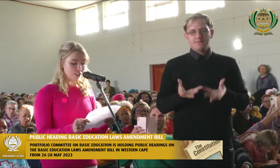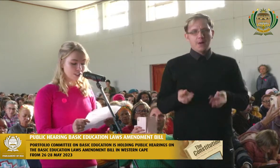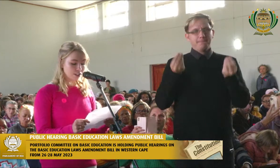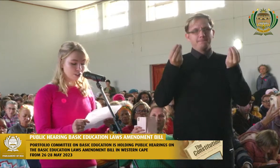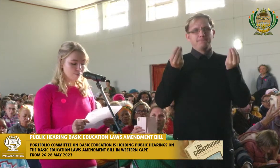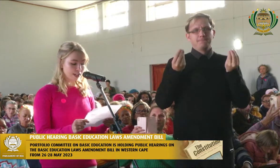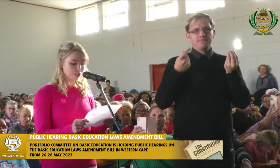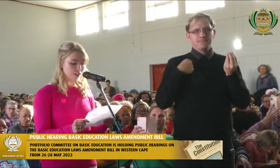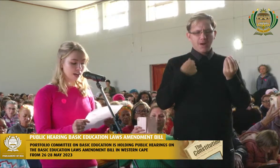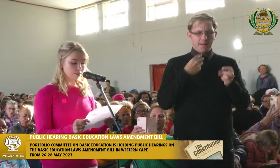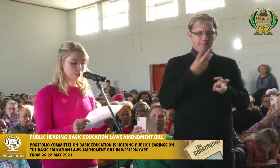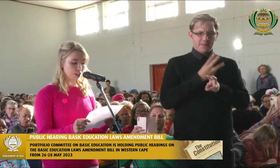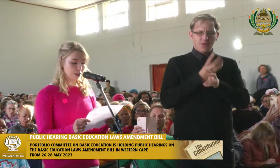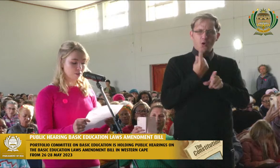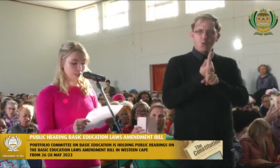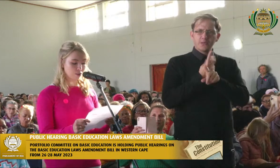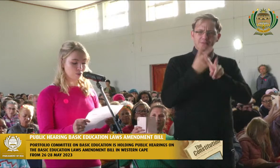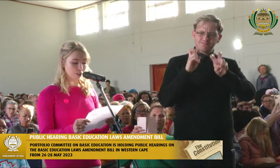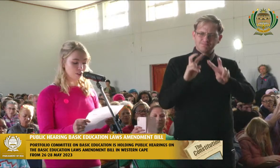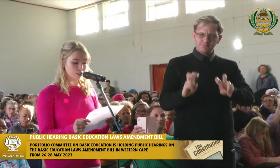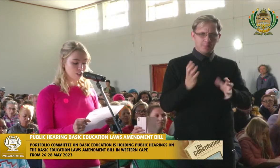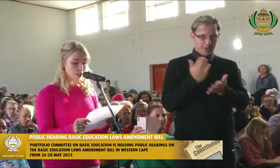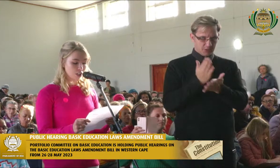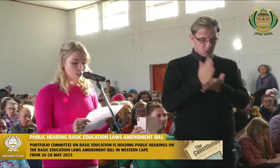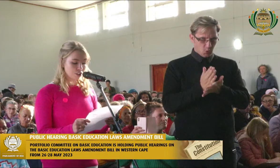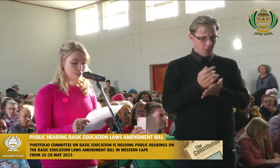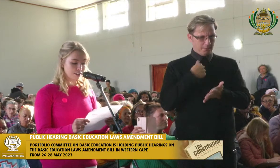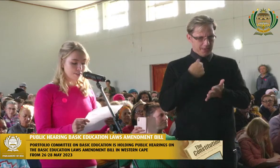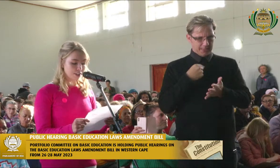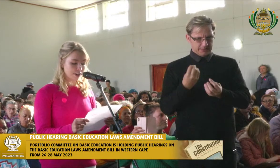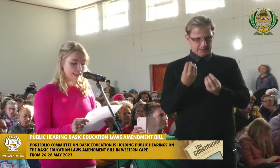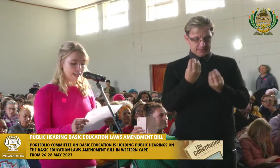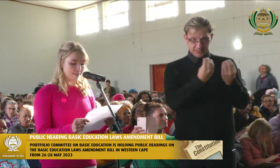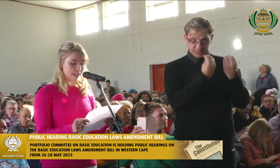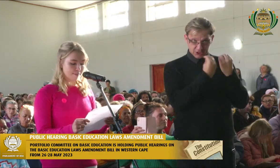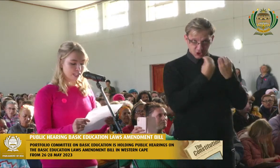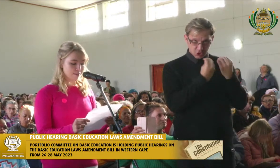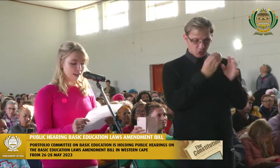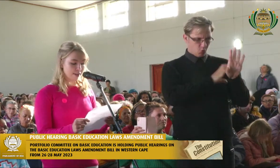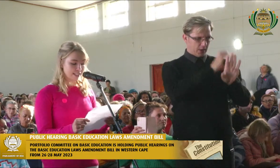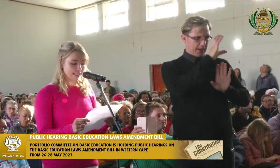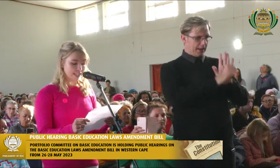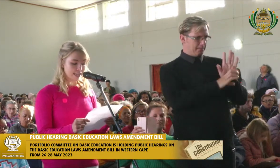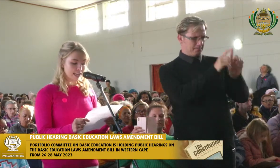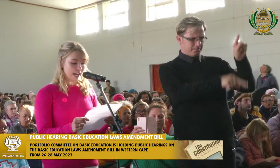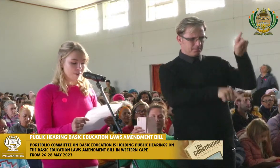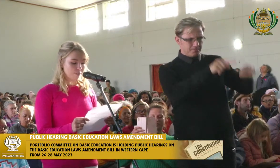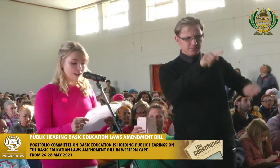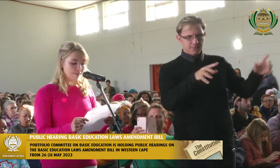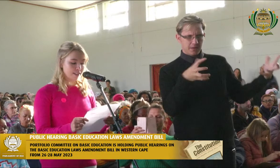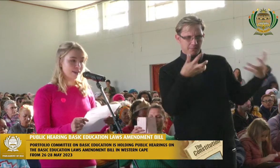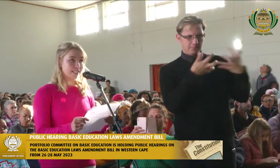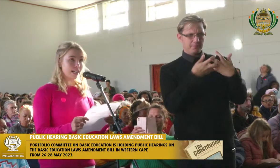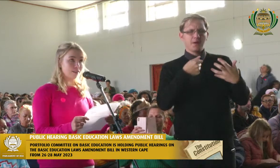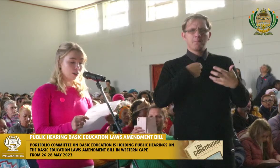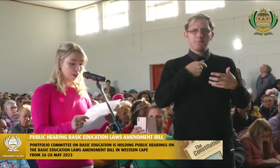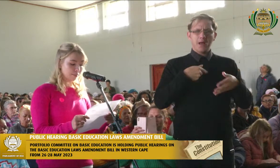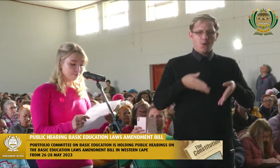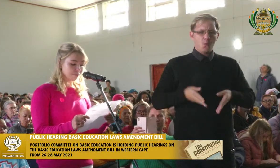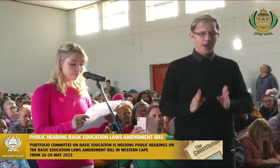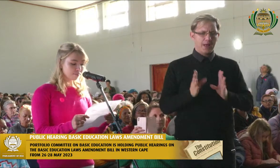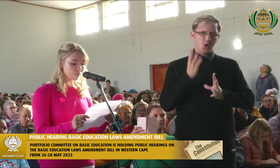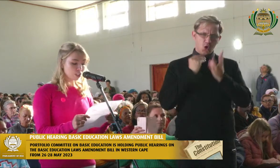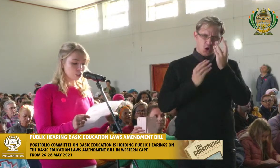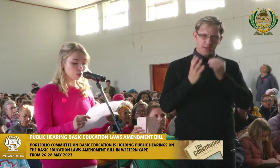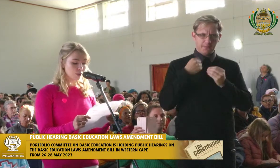constantly did research to make sure that I was on track with my schoolwork. She chose different curriculums that matched my ability and would benefit my style of